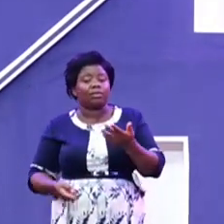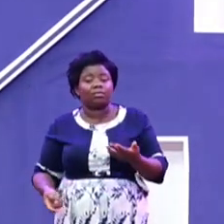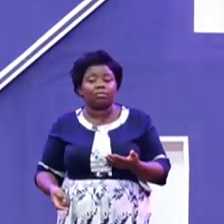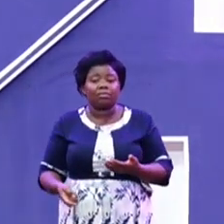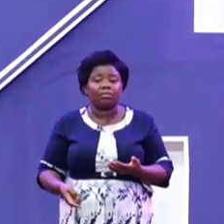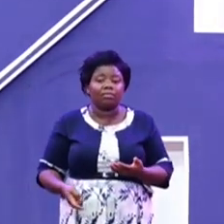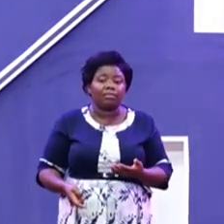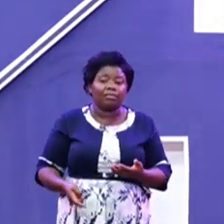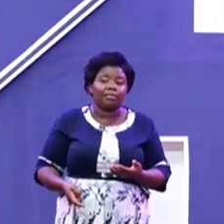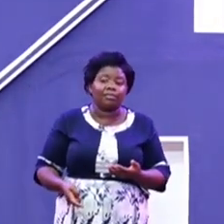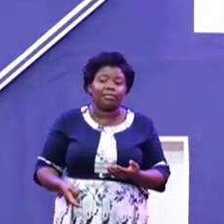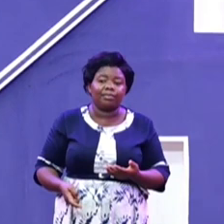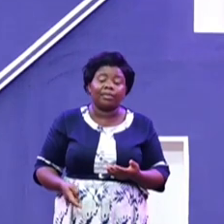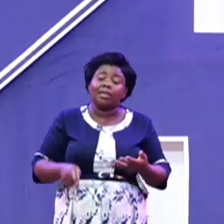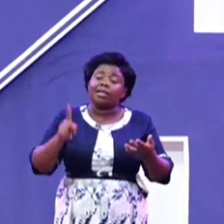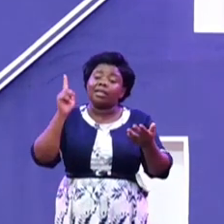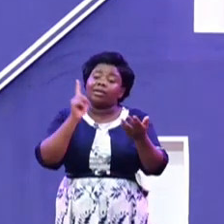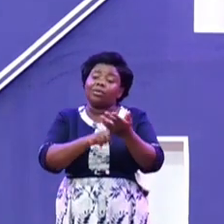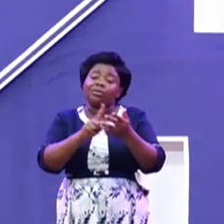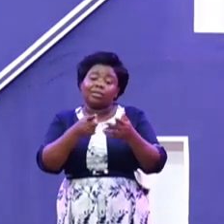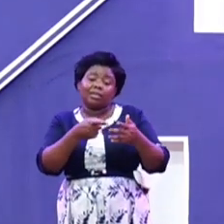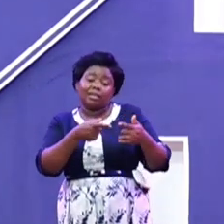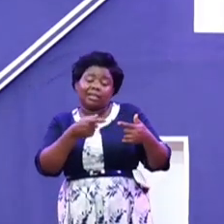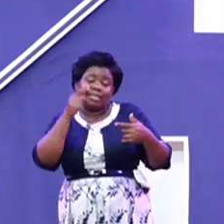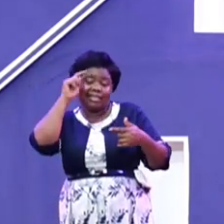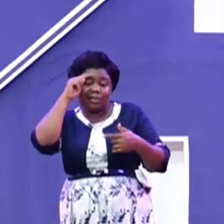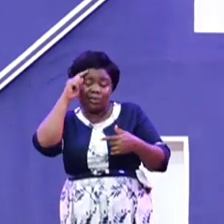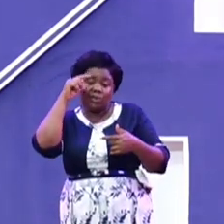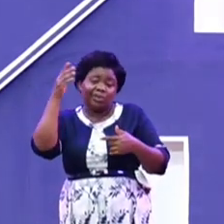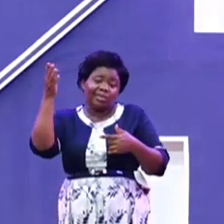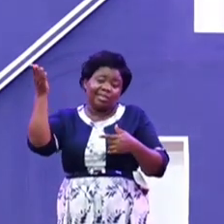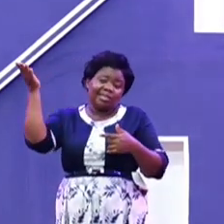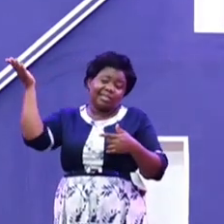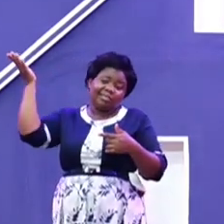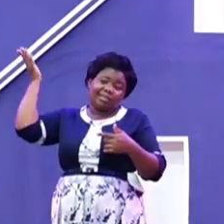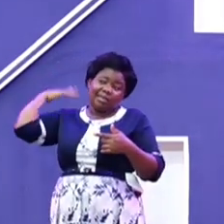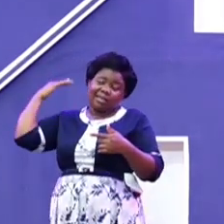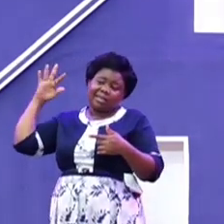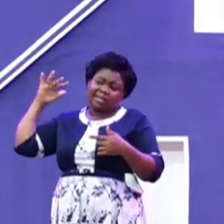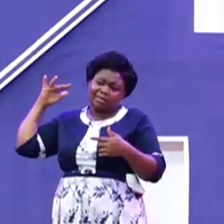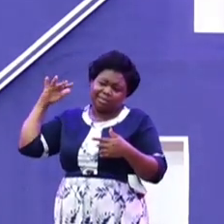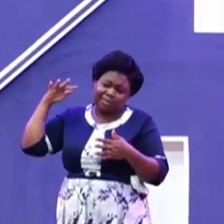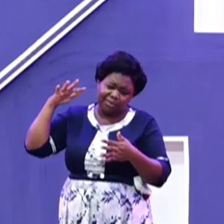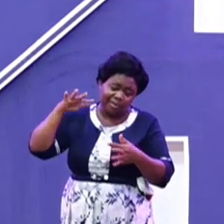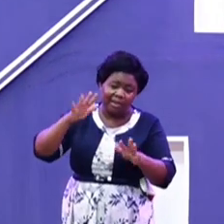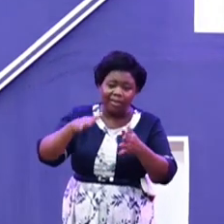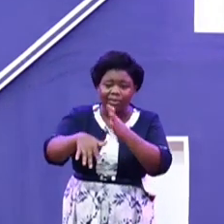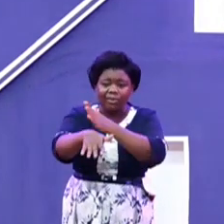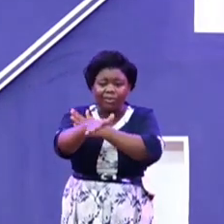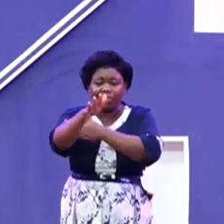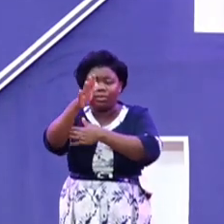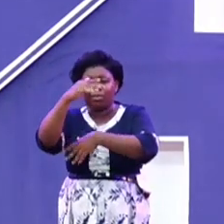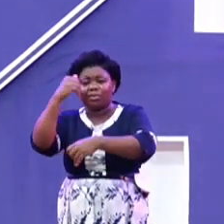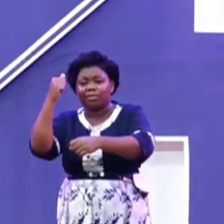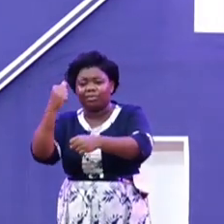do? Yazzaayo ebirowoozo bye emabega ku ntalo zonna Mukama z'azaamulwanira. He went back in